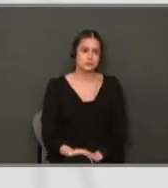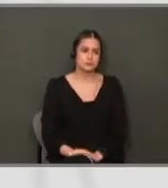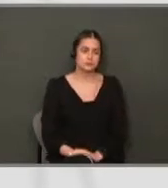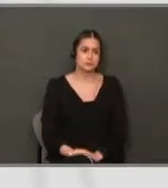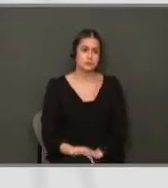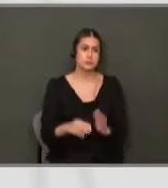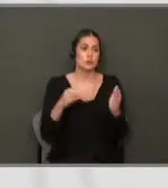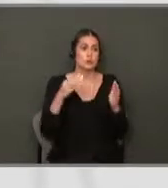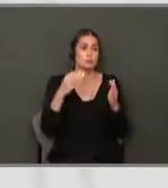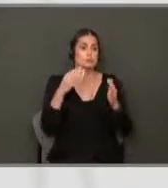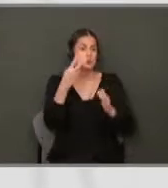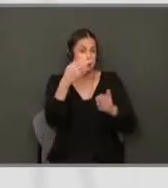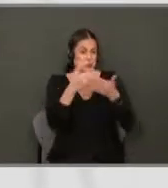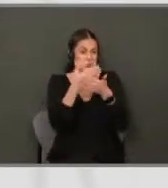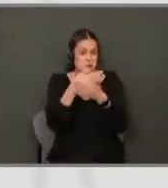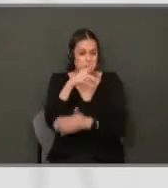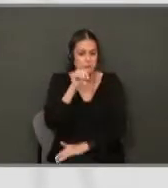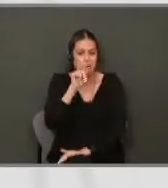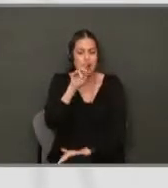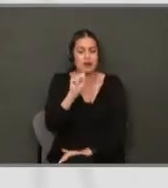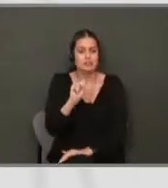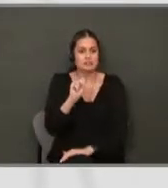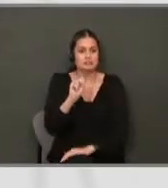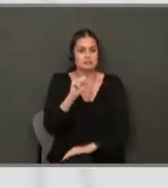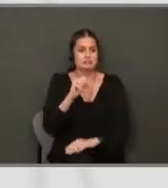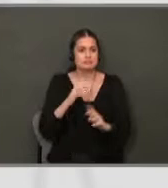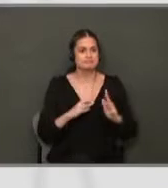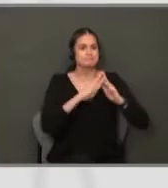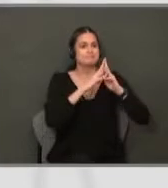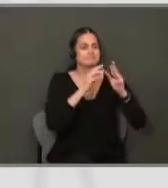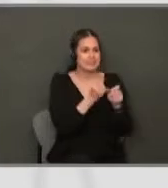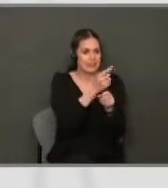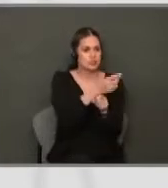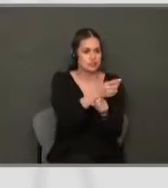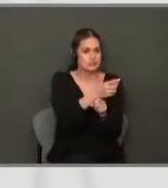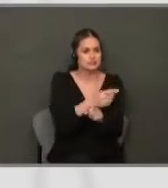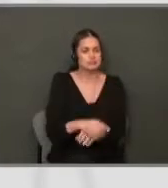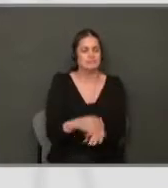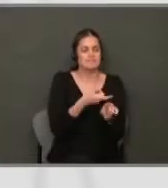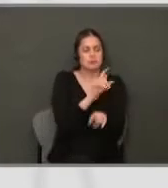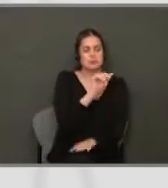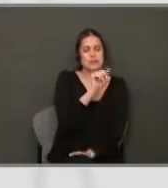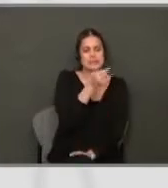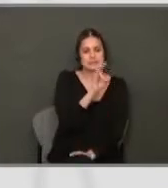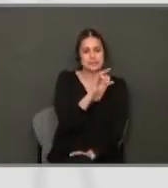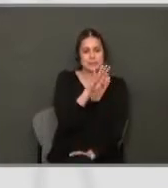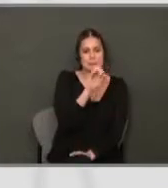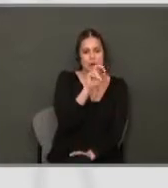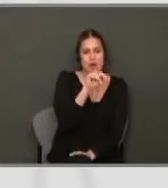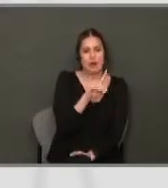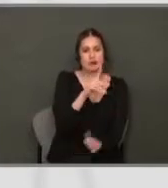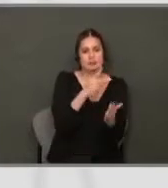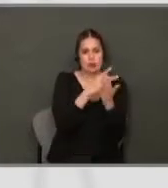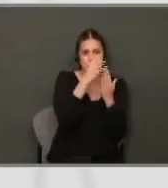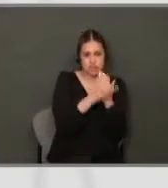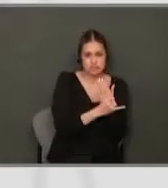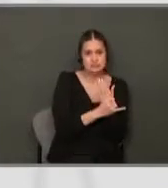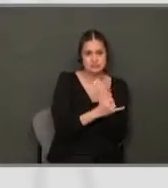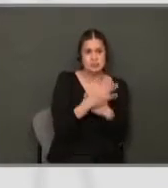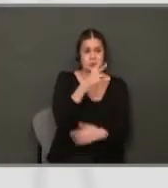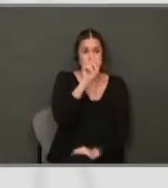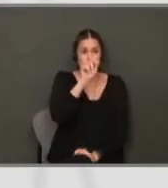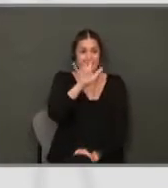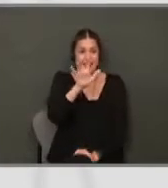have 2 new parks facilities coming on board next year that were 2017 bond programs. We have 2.5 miles of